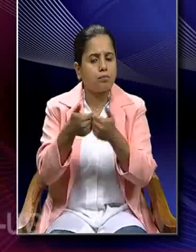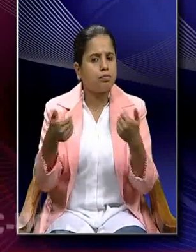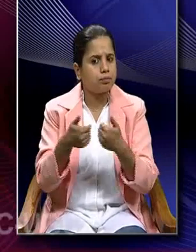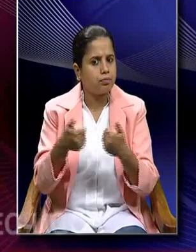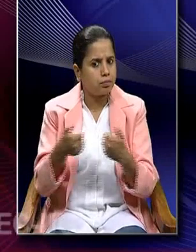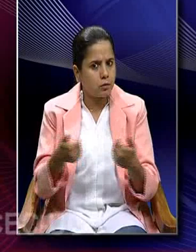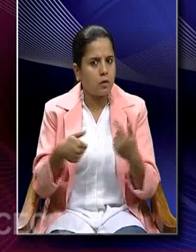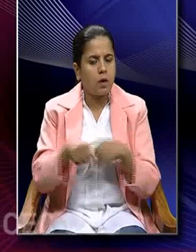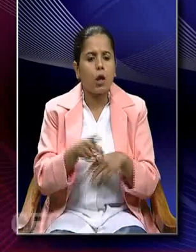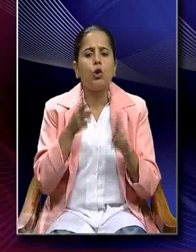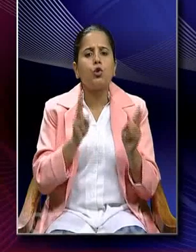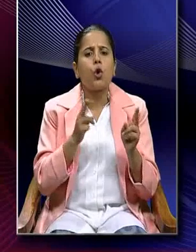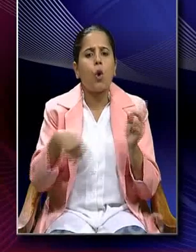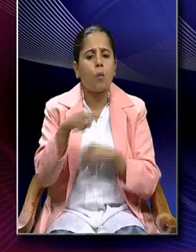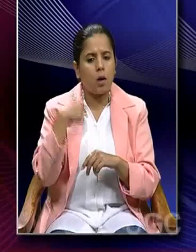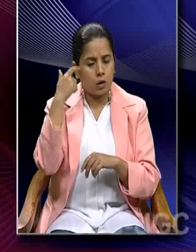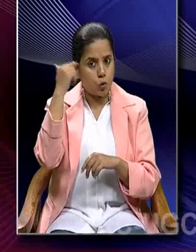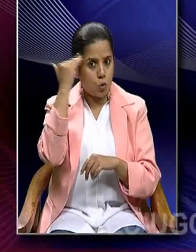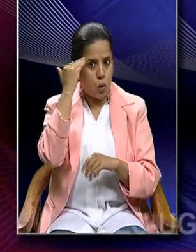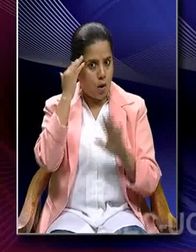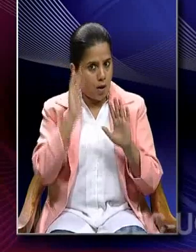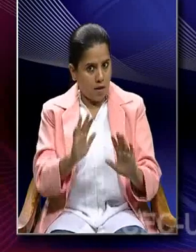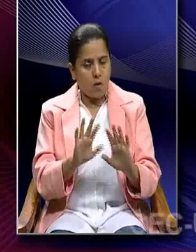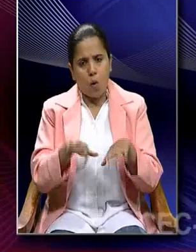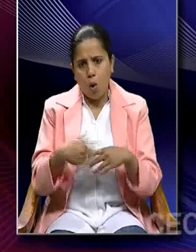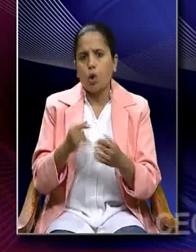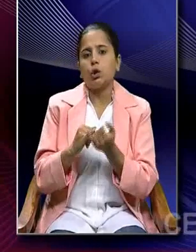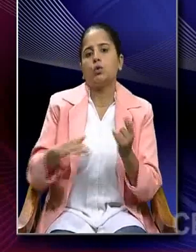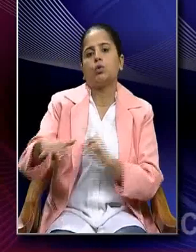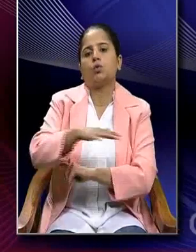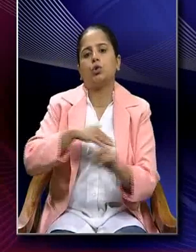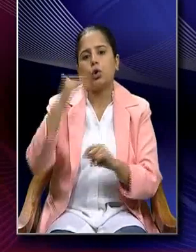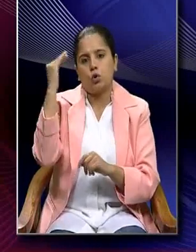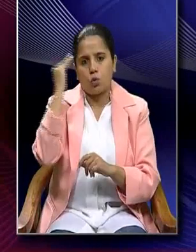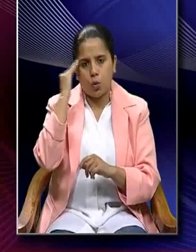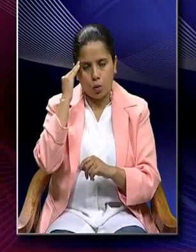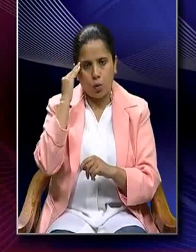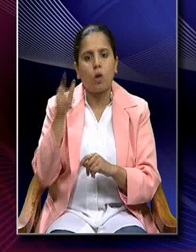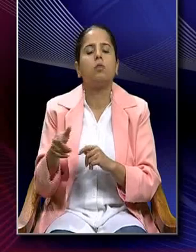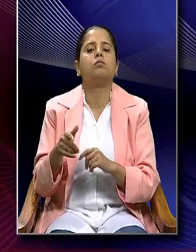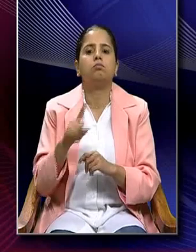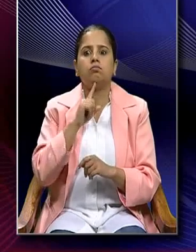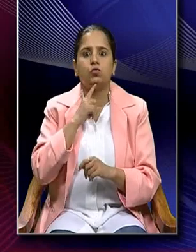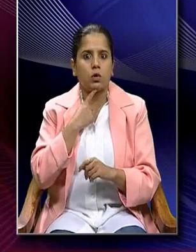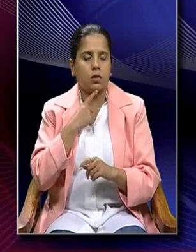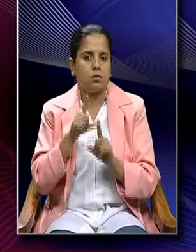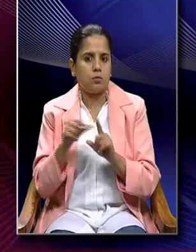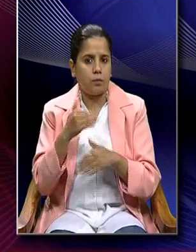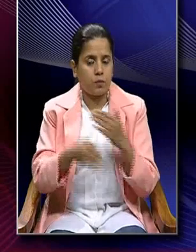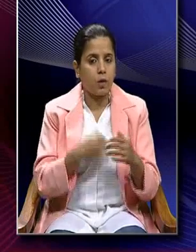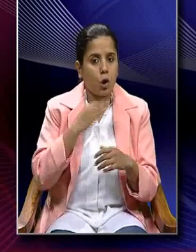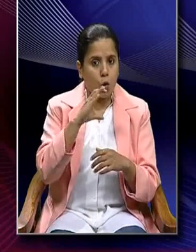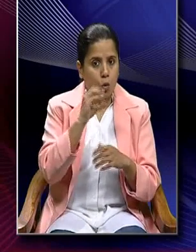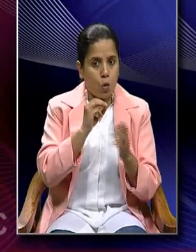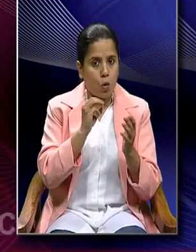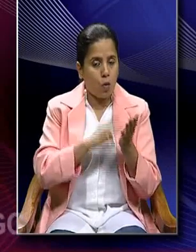between common sense knowledge and social knowledge seriously. Common sense knowledge